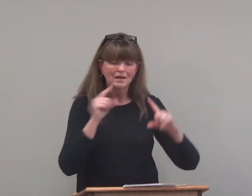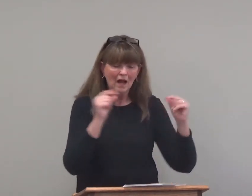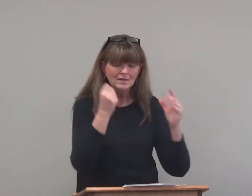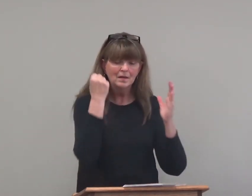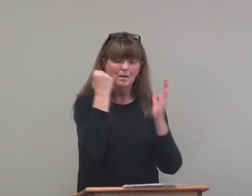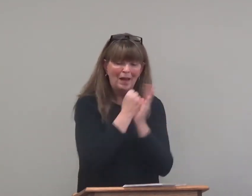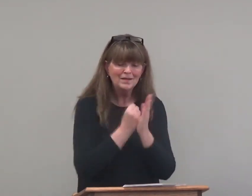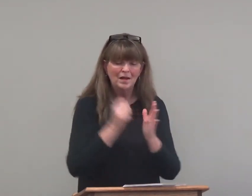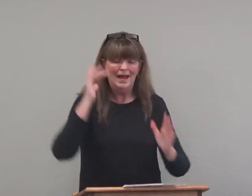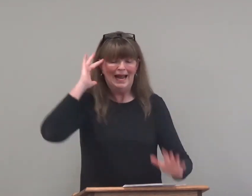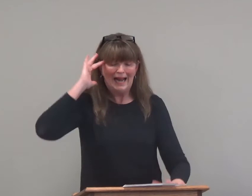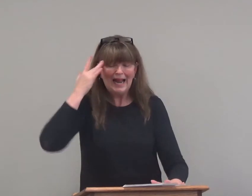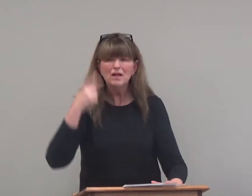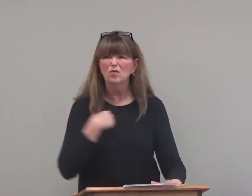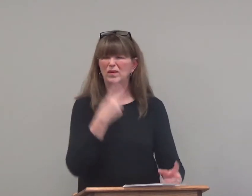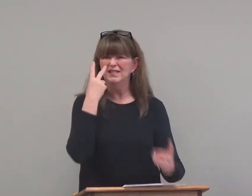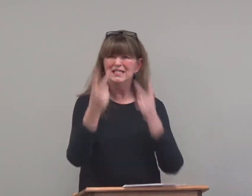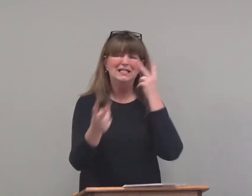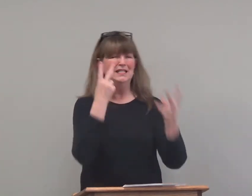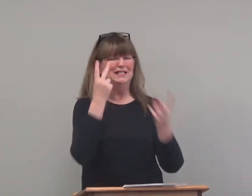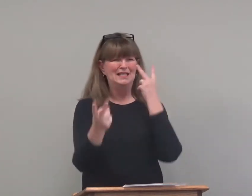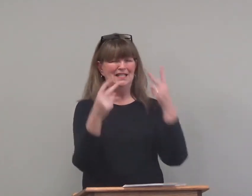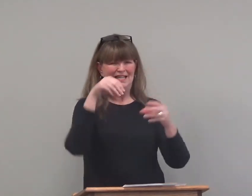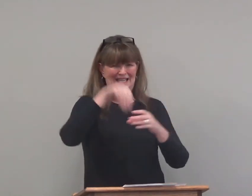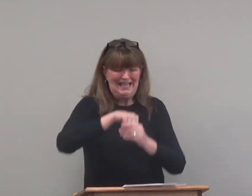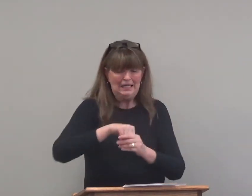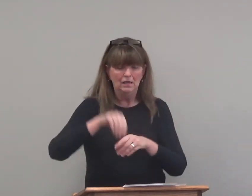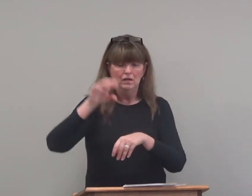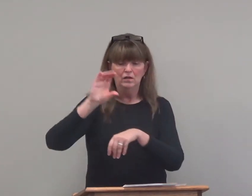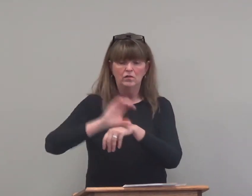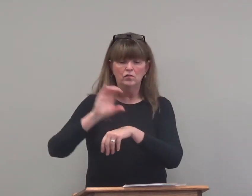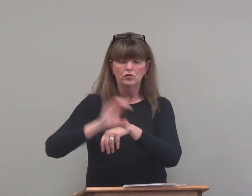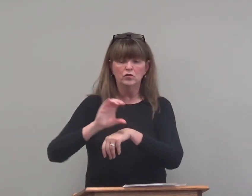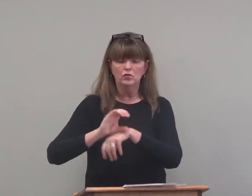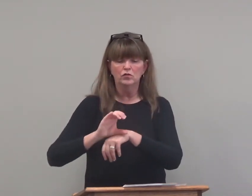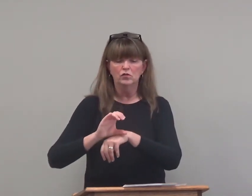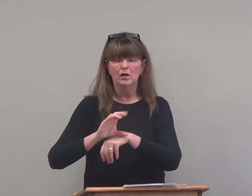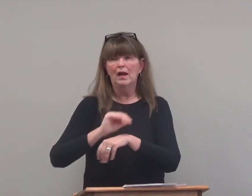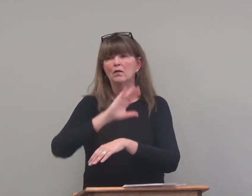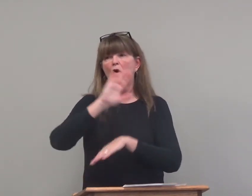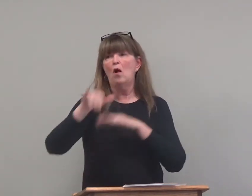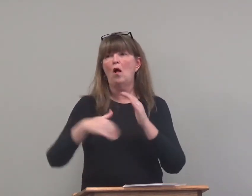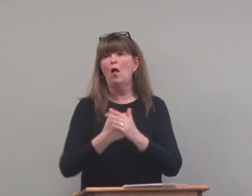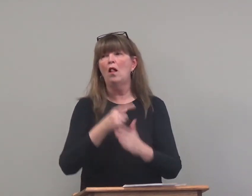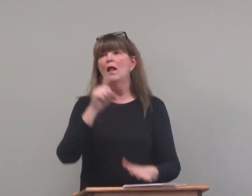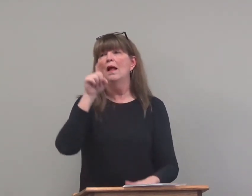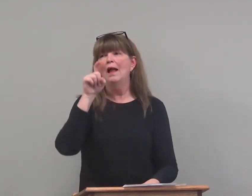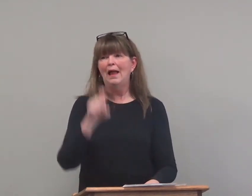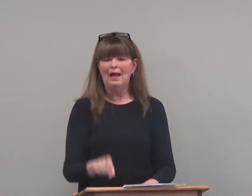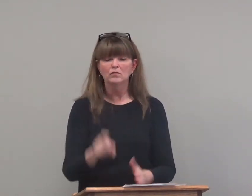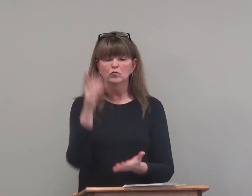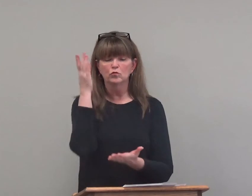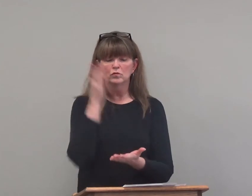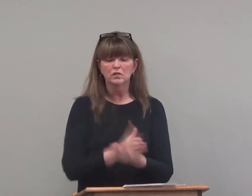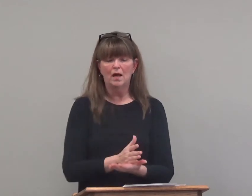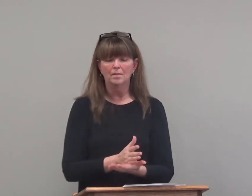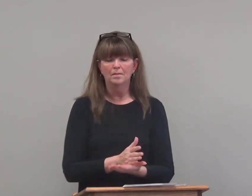much selfishness, laziness, anger, greed, which is what we see in the church.